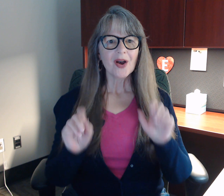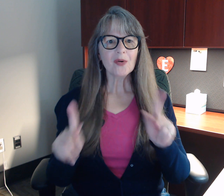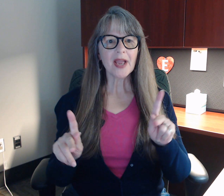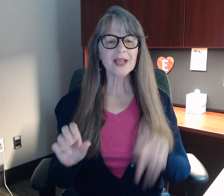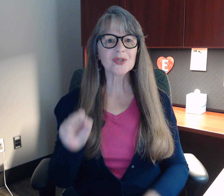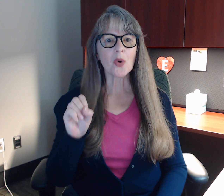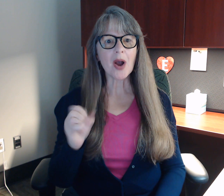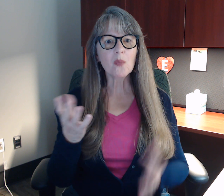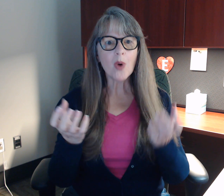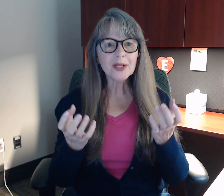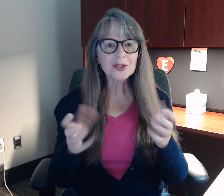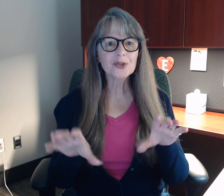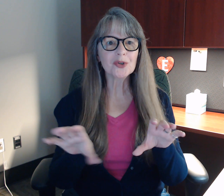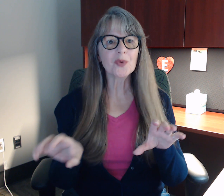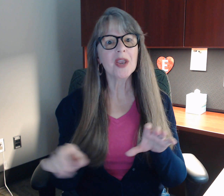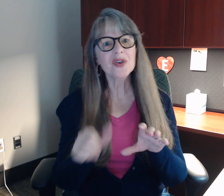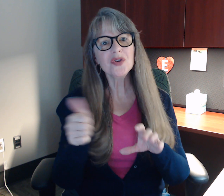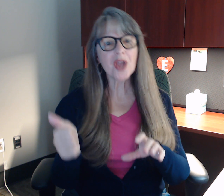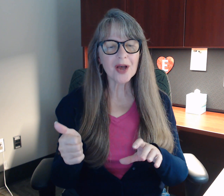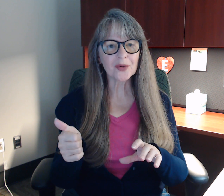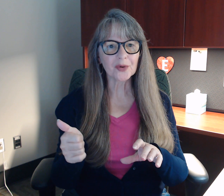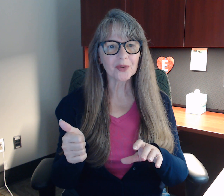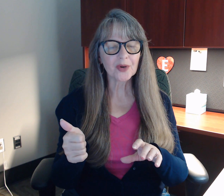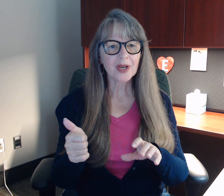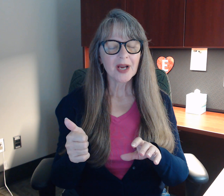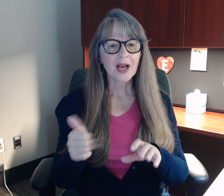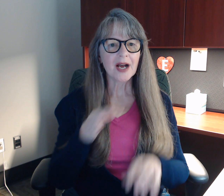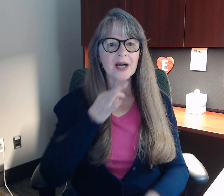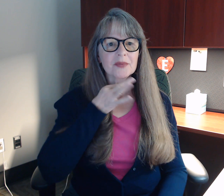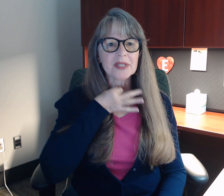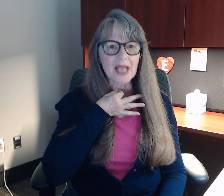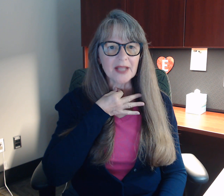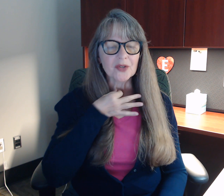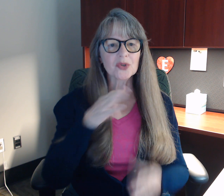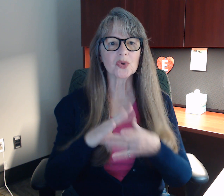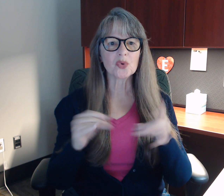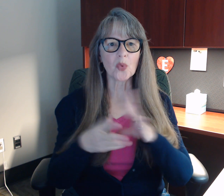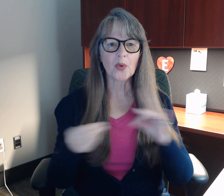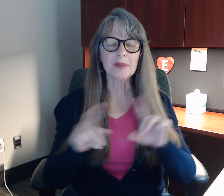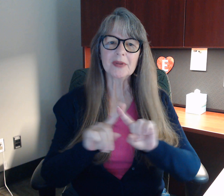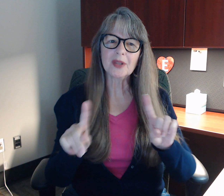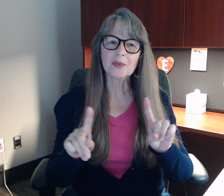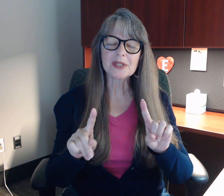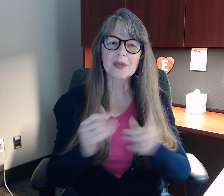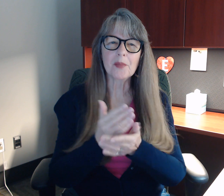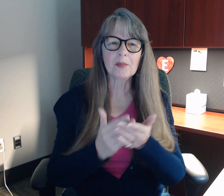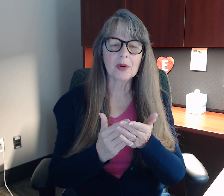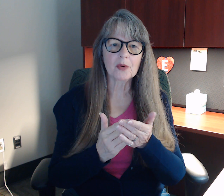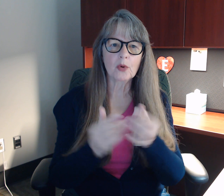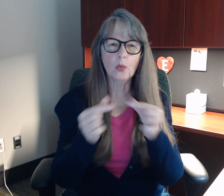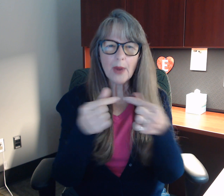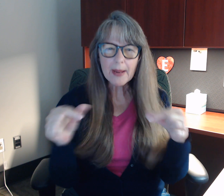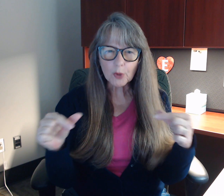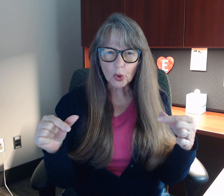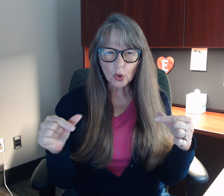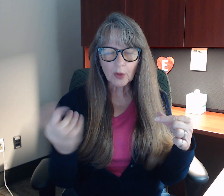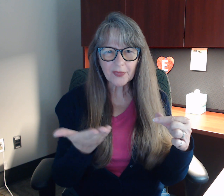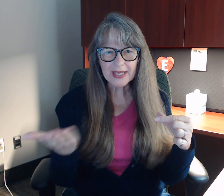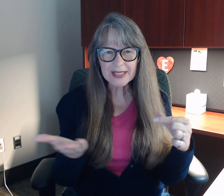Okay, so I wanted to do another silent story, but there was some grammar things that I